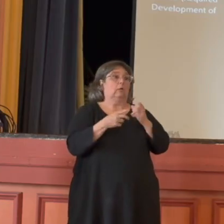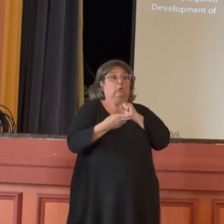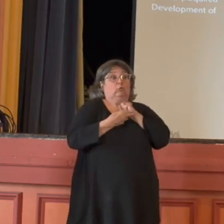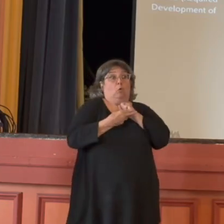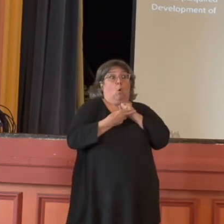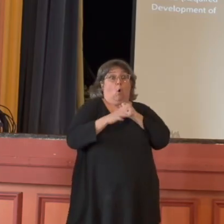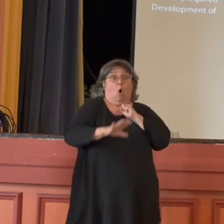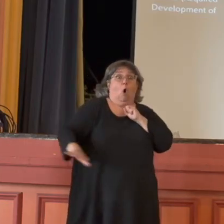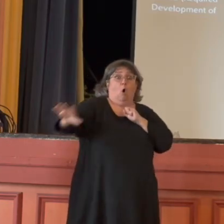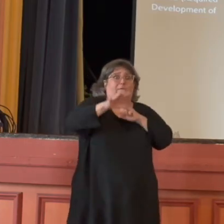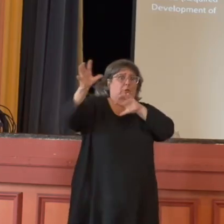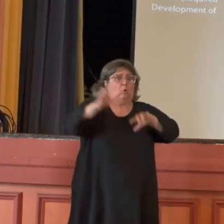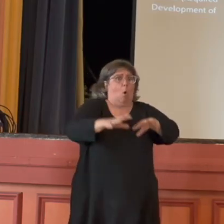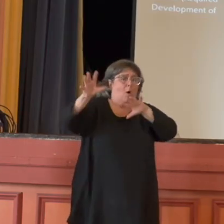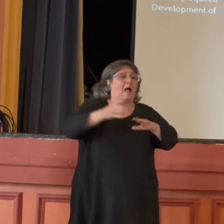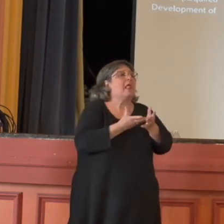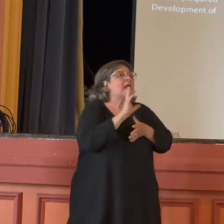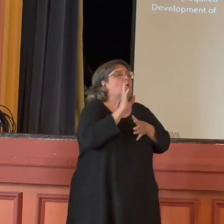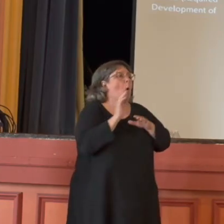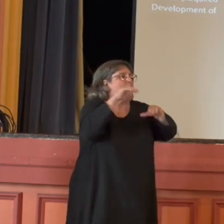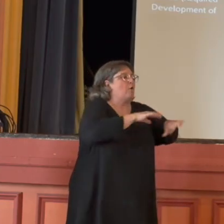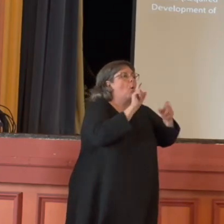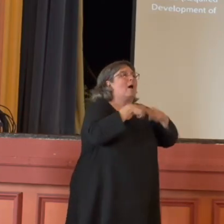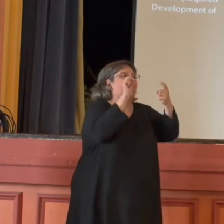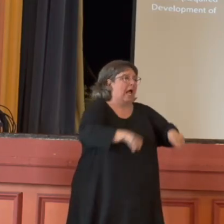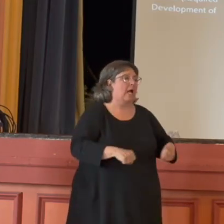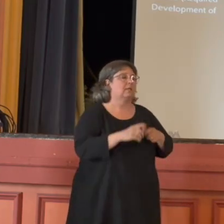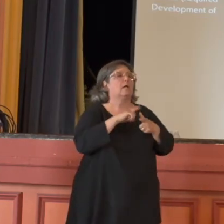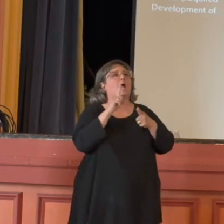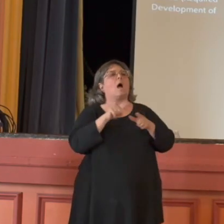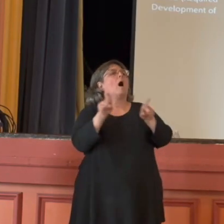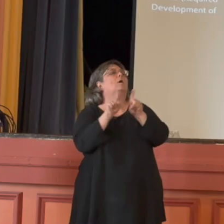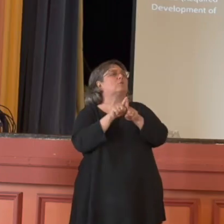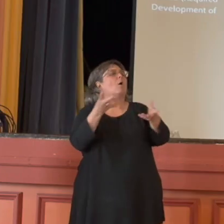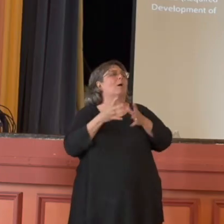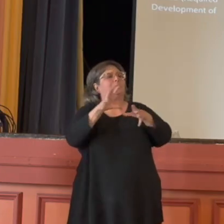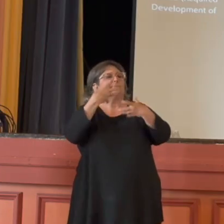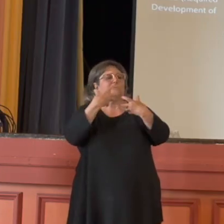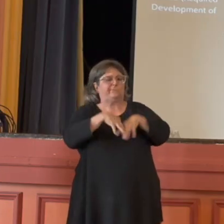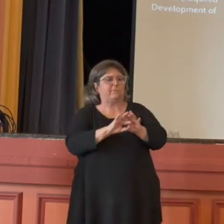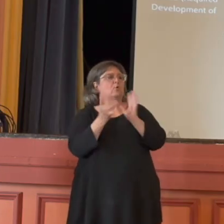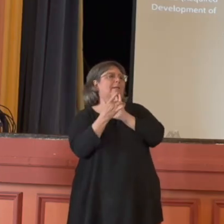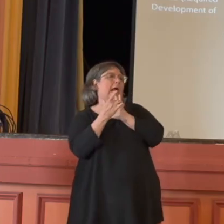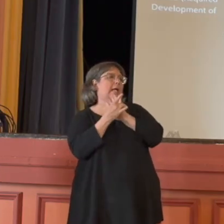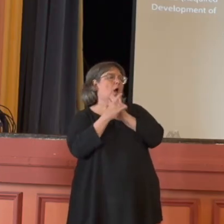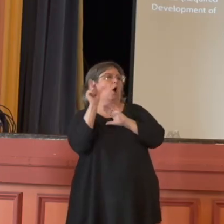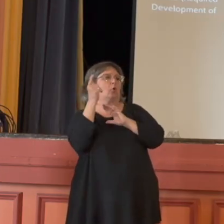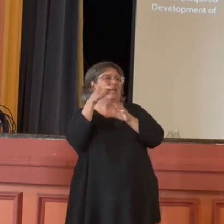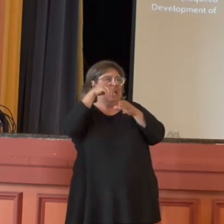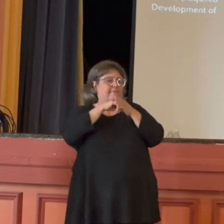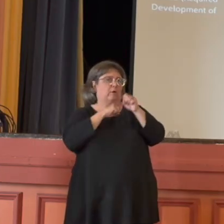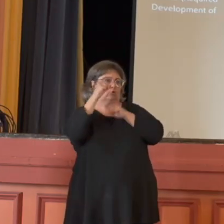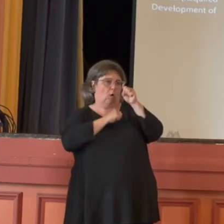store throughout the storm and let water flow when it can. And we'd also like to incorporate this new technology of green